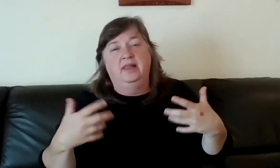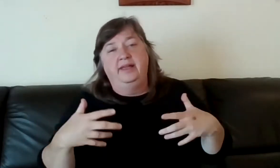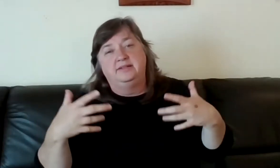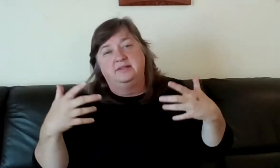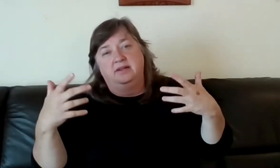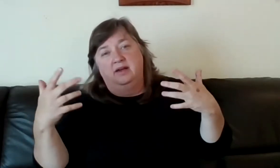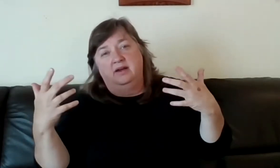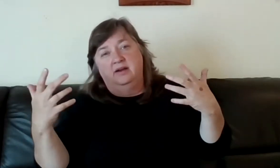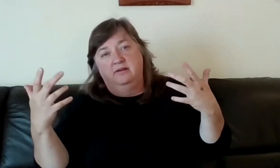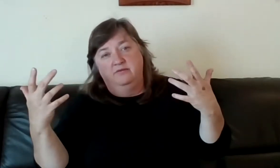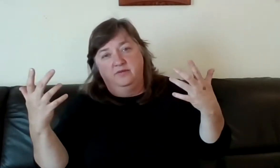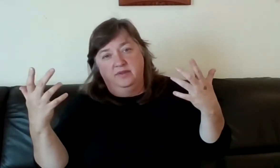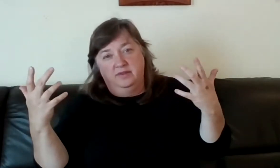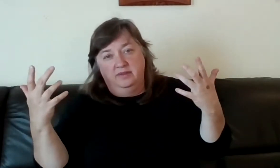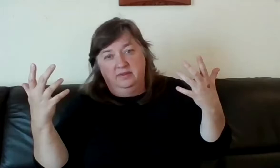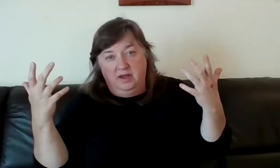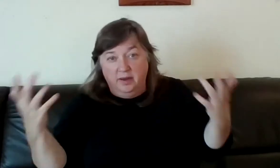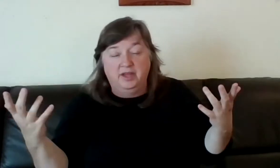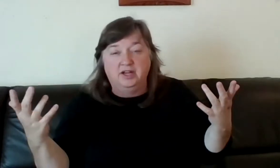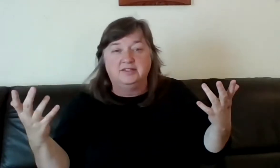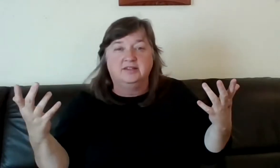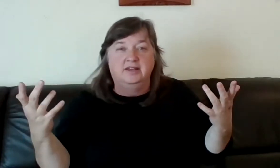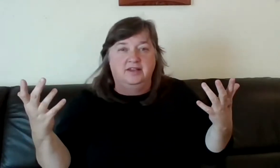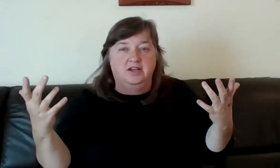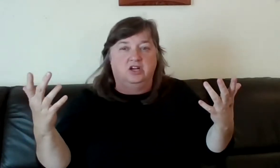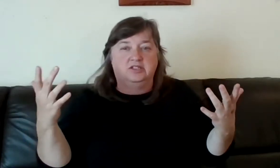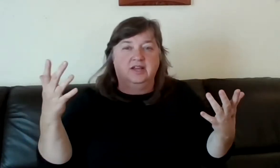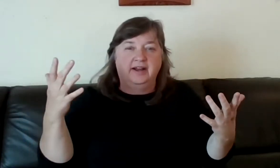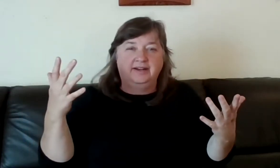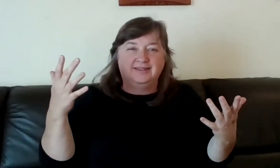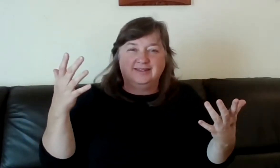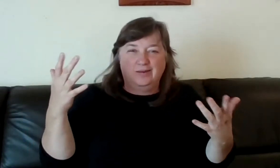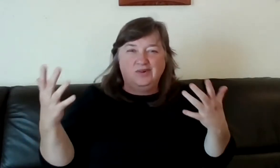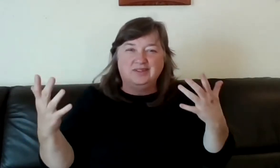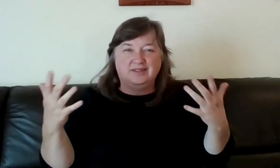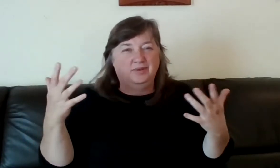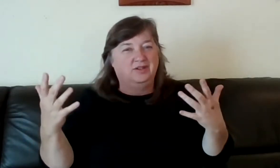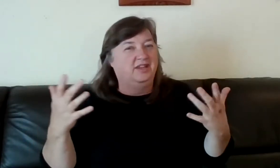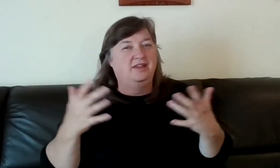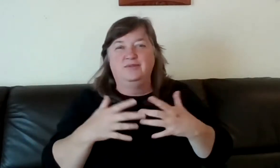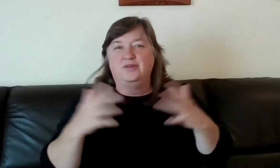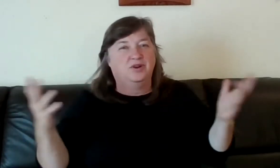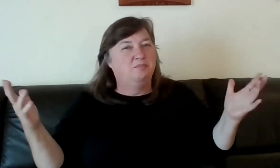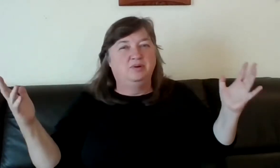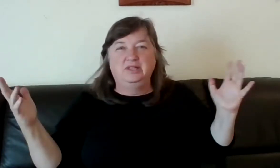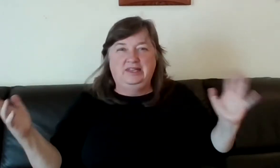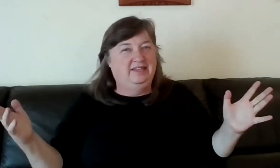light of ambiance are signed somewhat similarly, even though they're completely